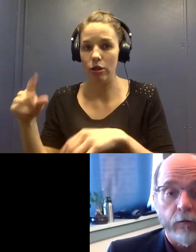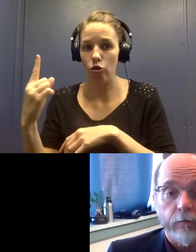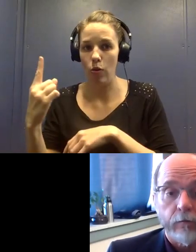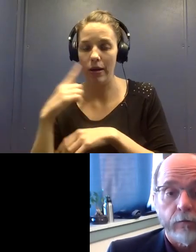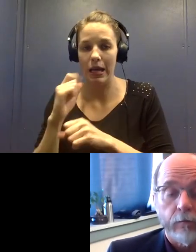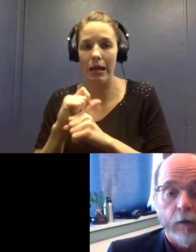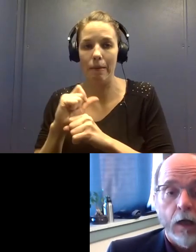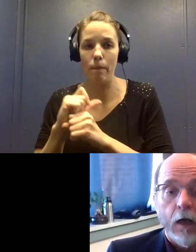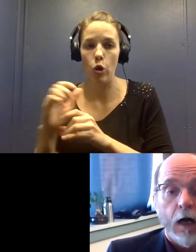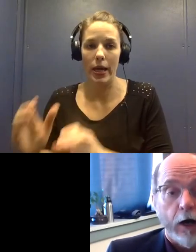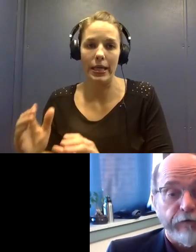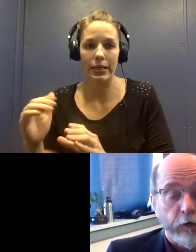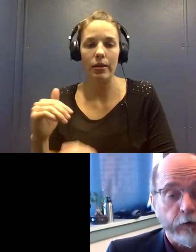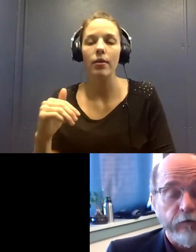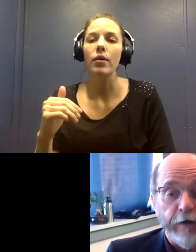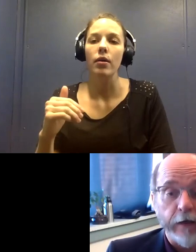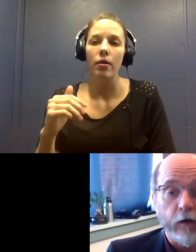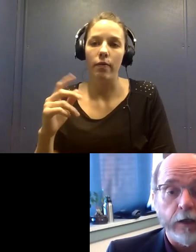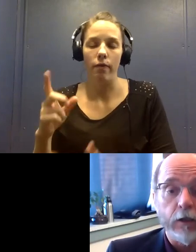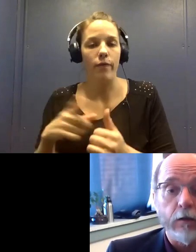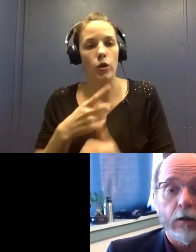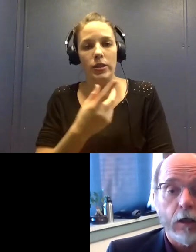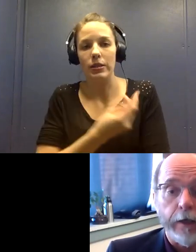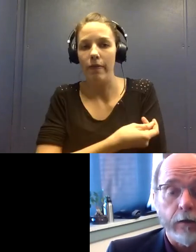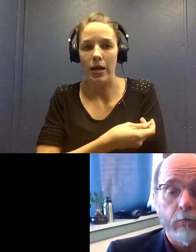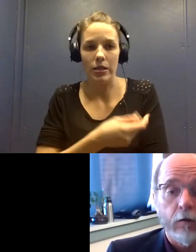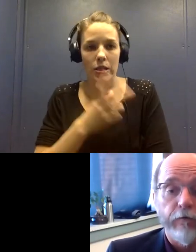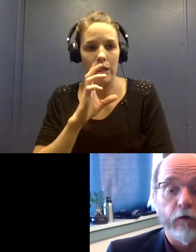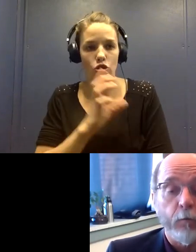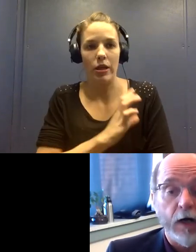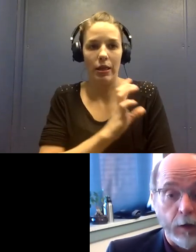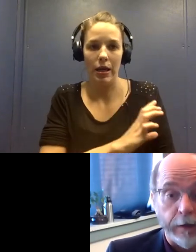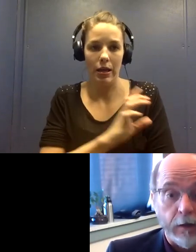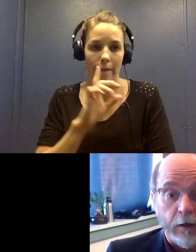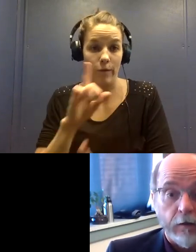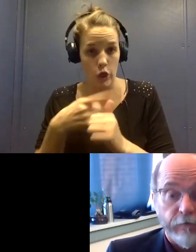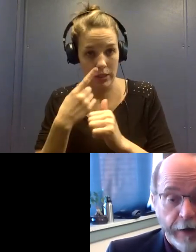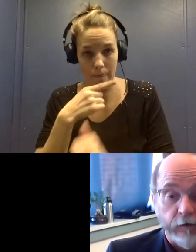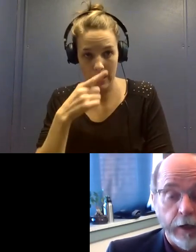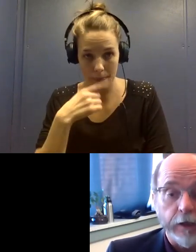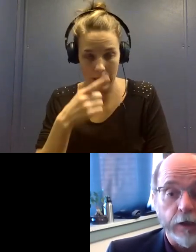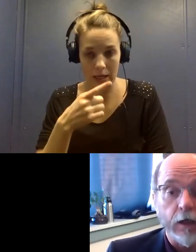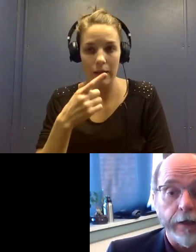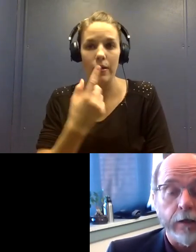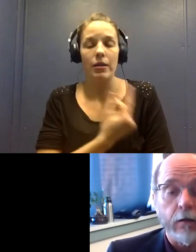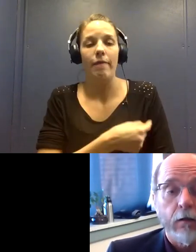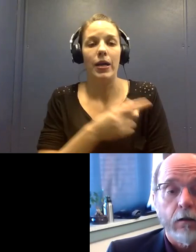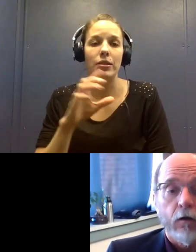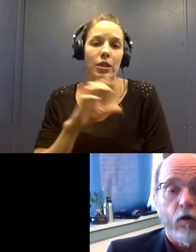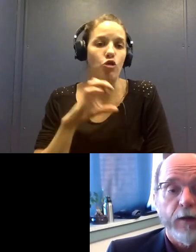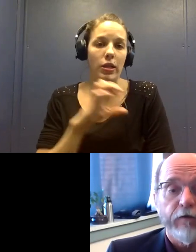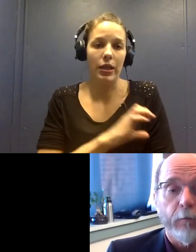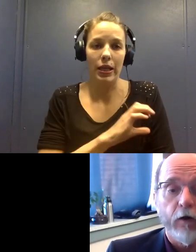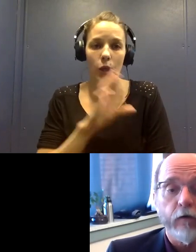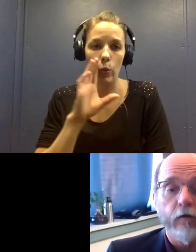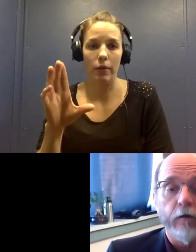employees. Our first vaccination clinic, first public vaccination clinic, will